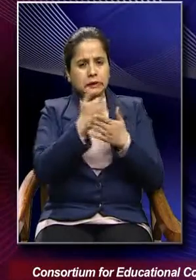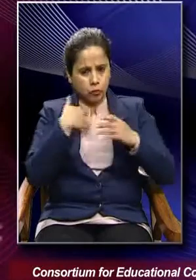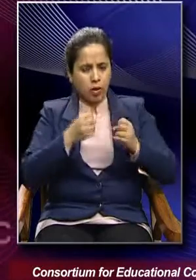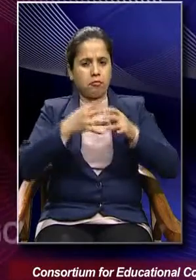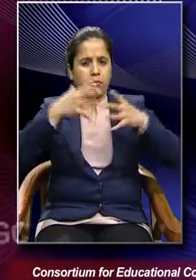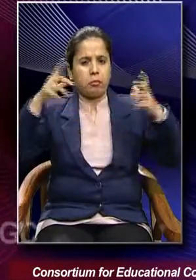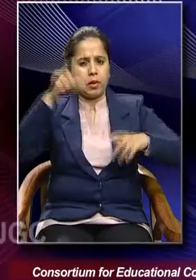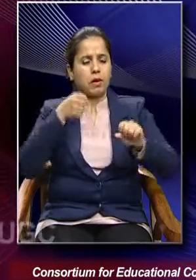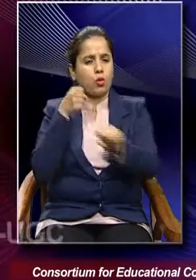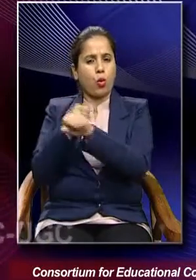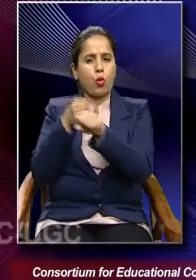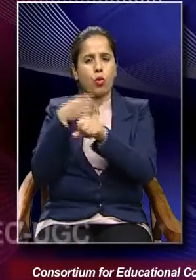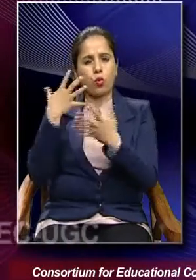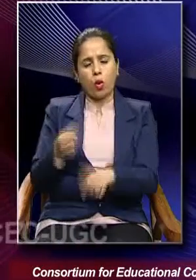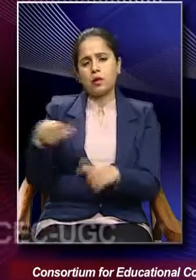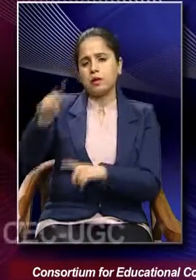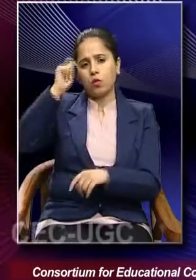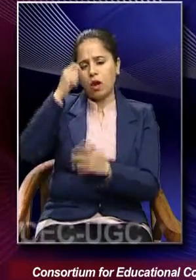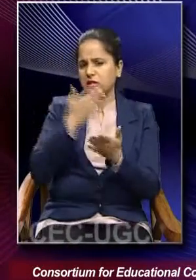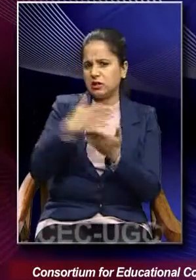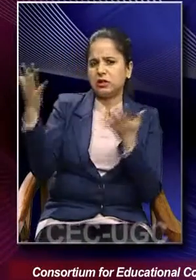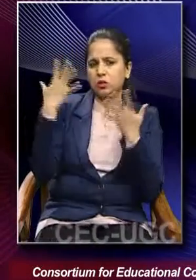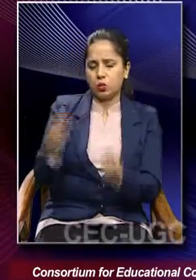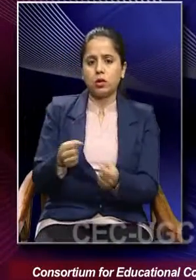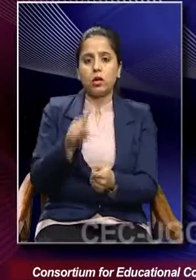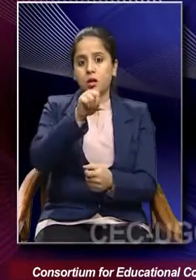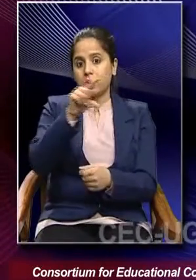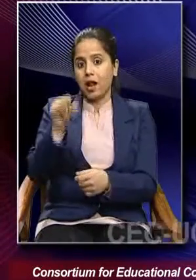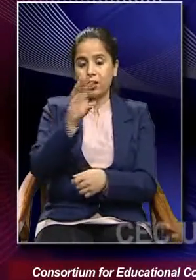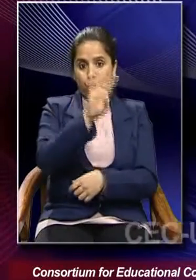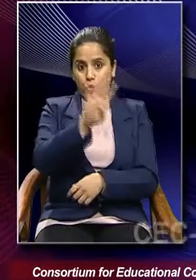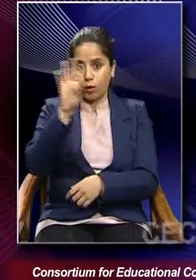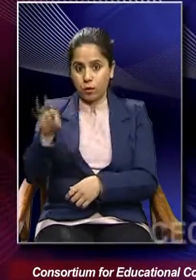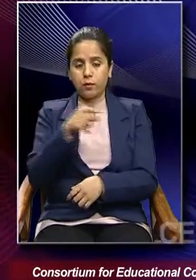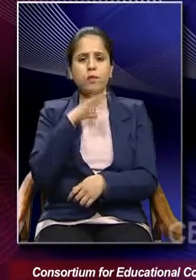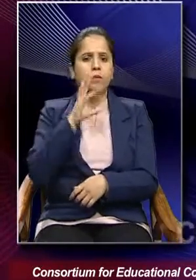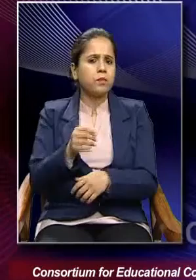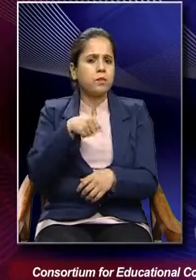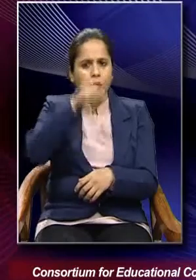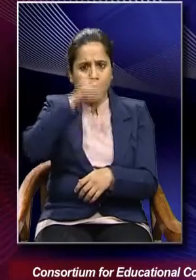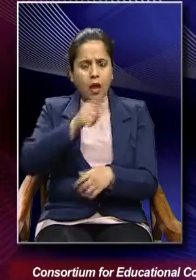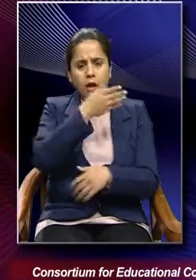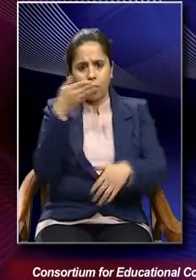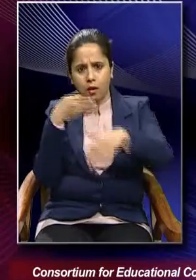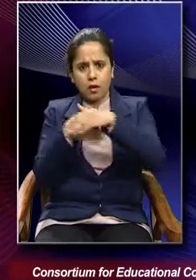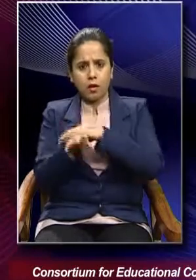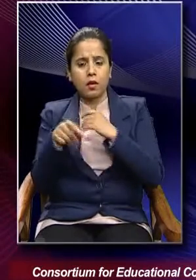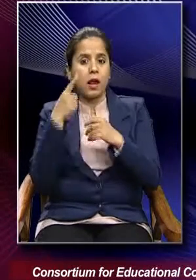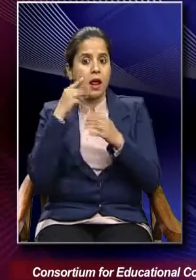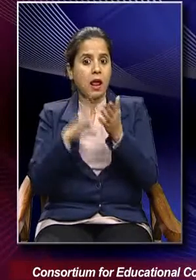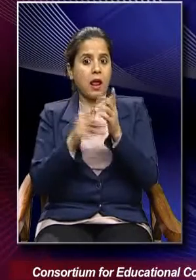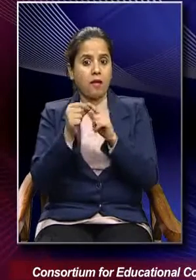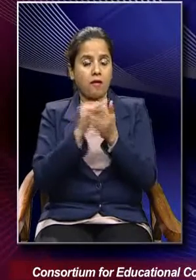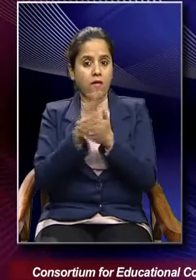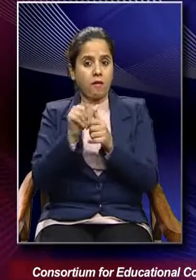fight the colonial masters. In 1944, it entered India through Imphal and